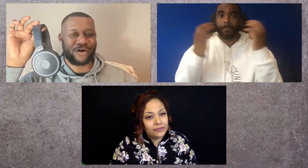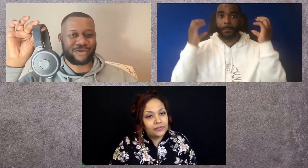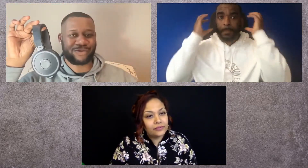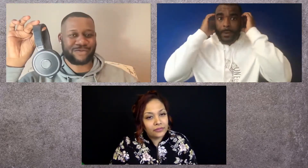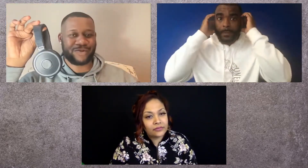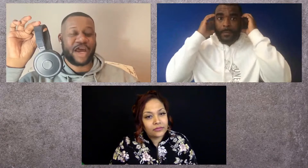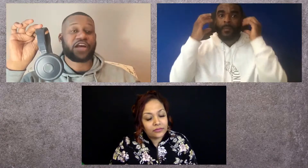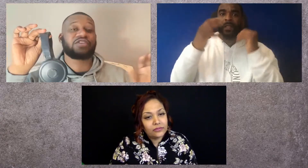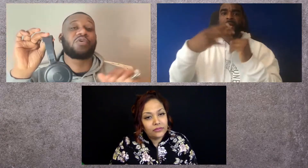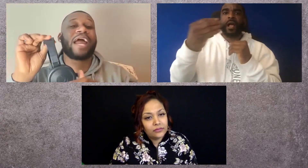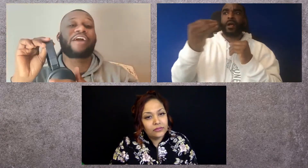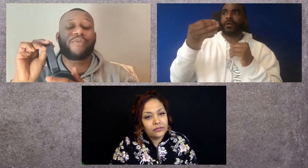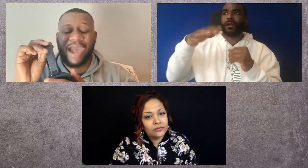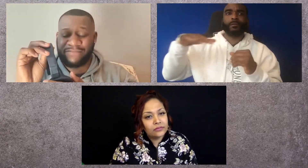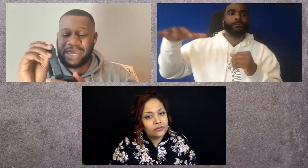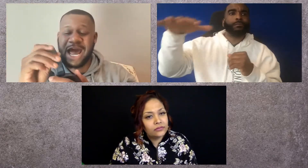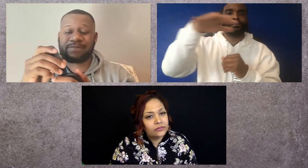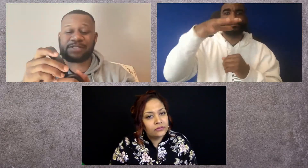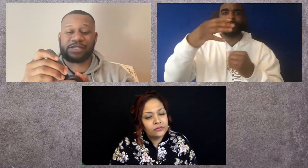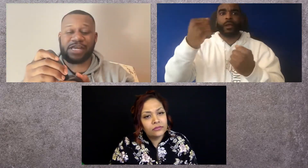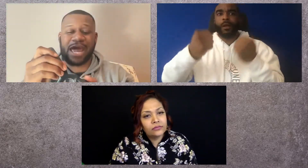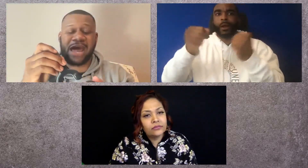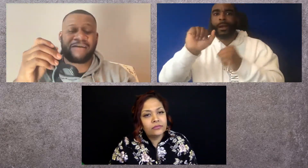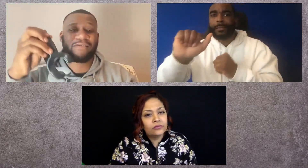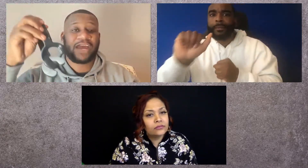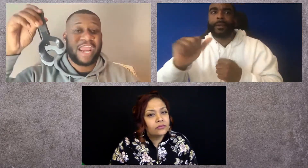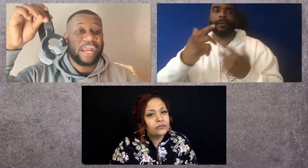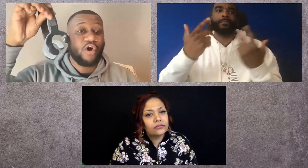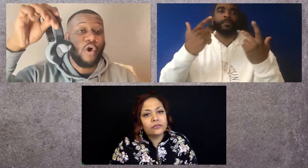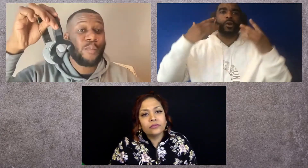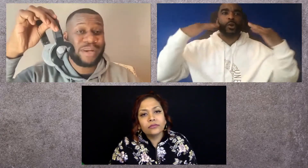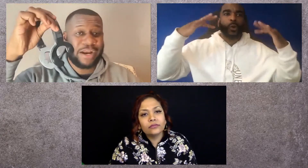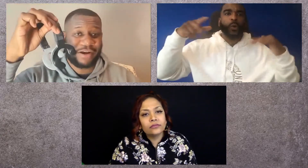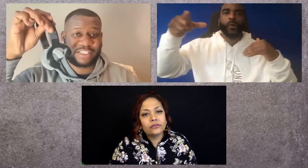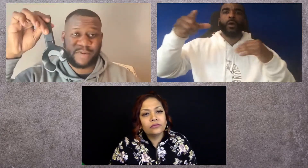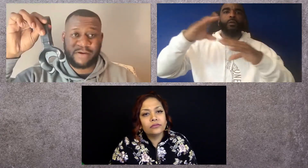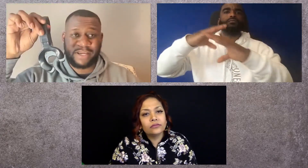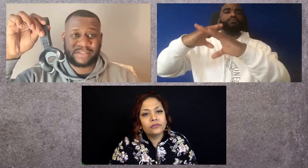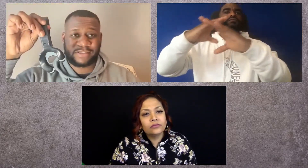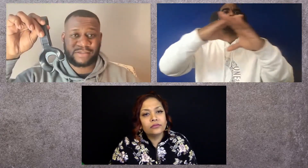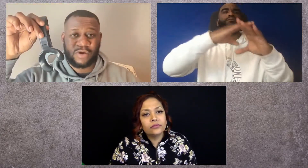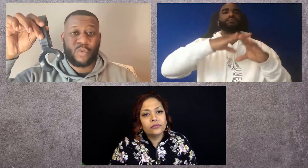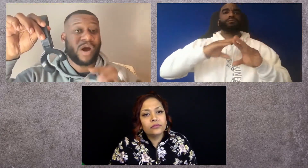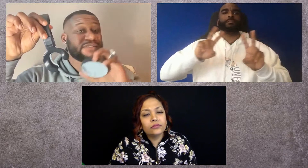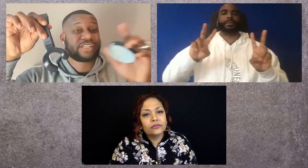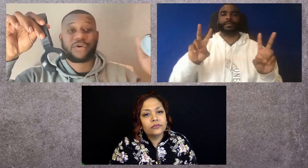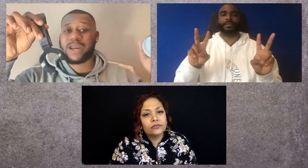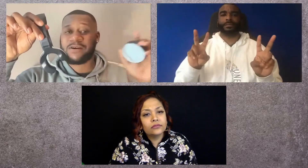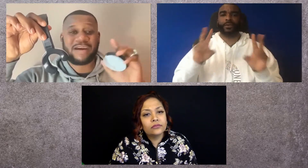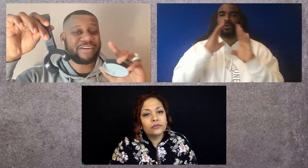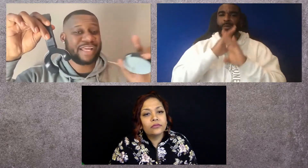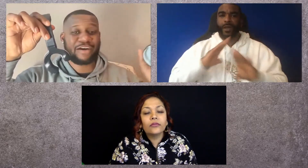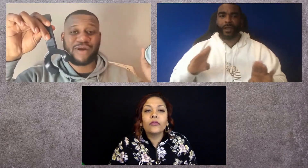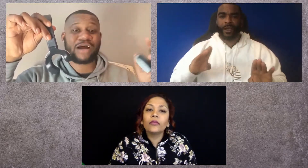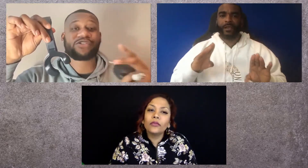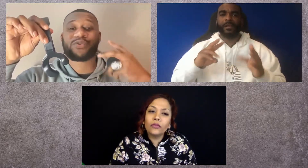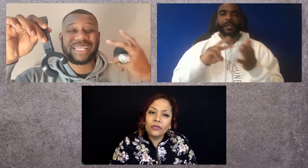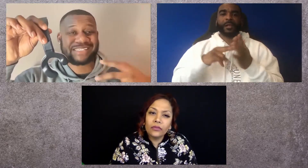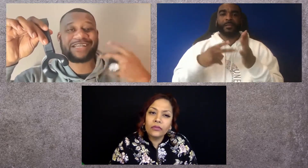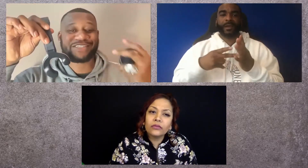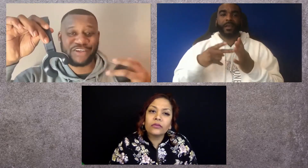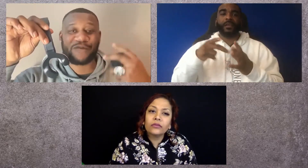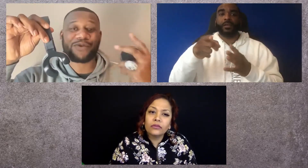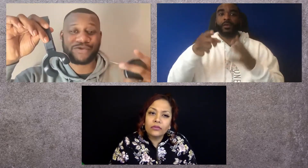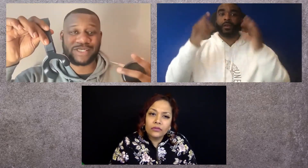outside world. So now you have the option to have an open ear experience while still hearing everything around